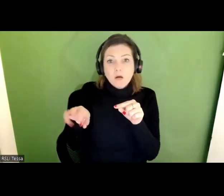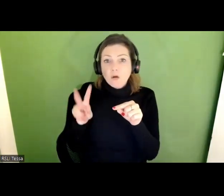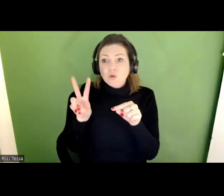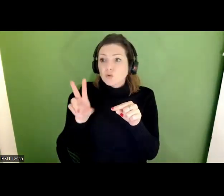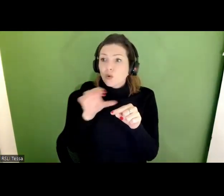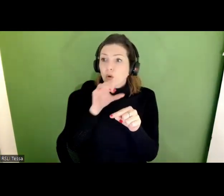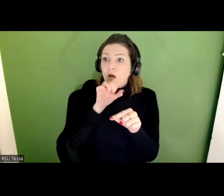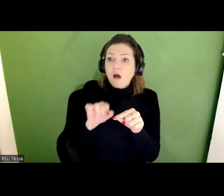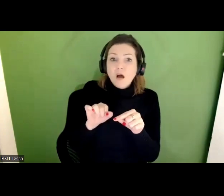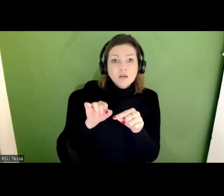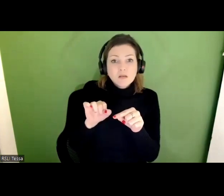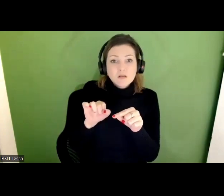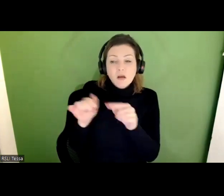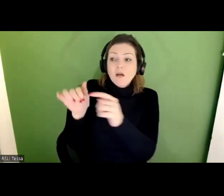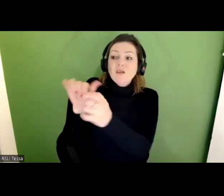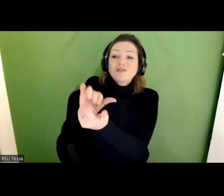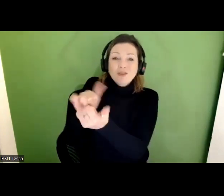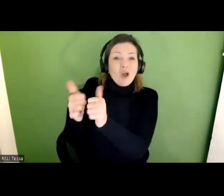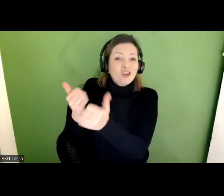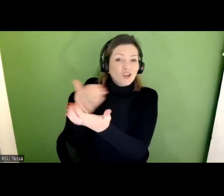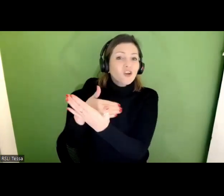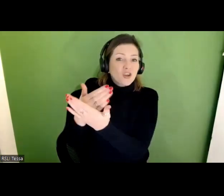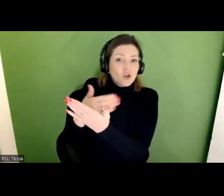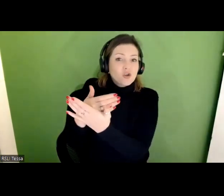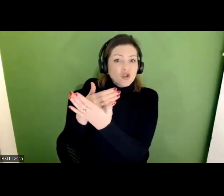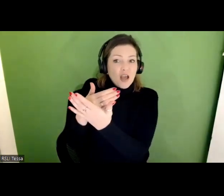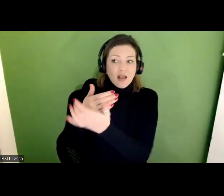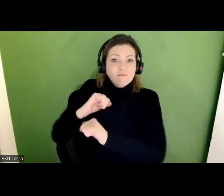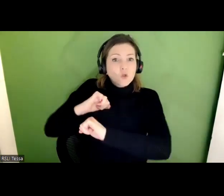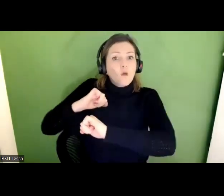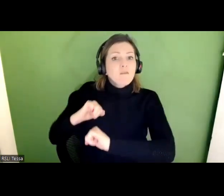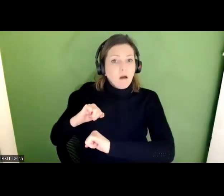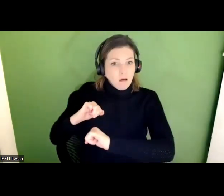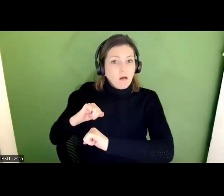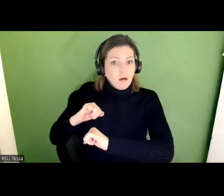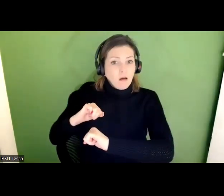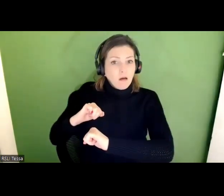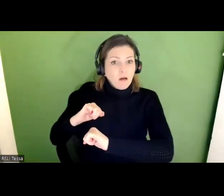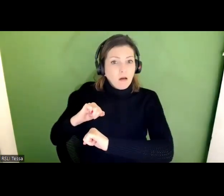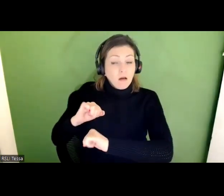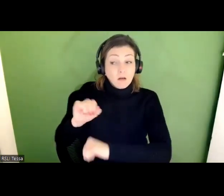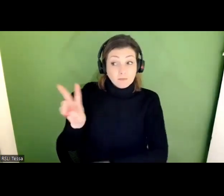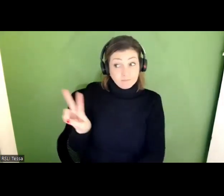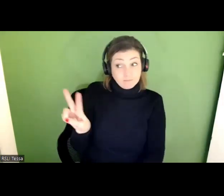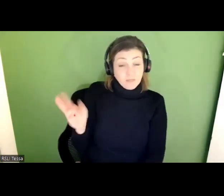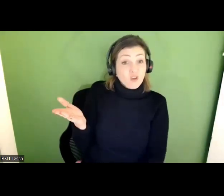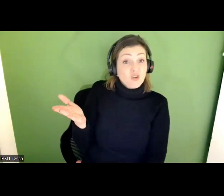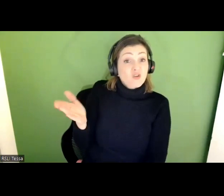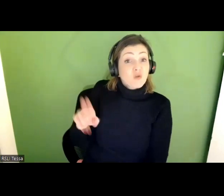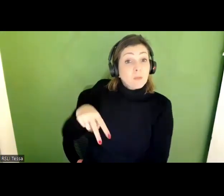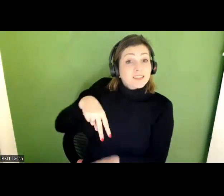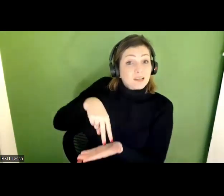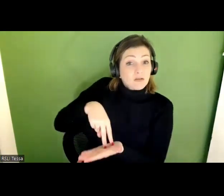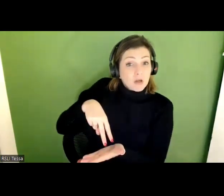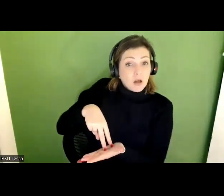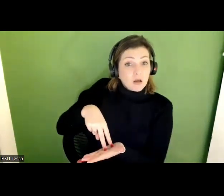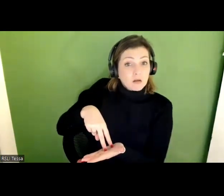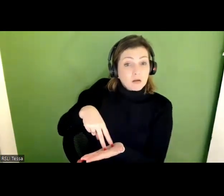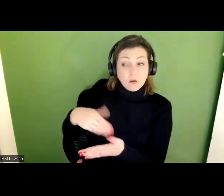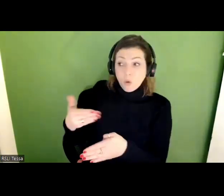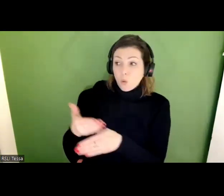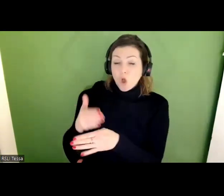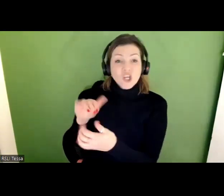large sofa that doubles up as a bed. They are from Syria and work shifts in local